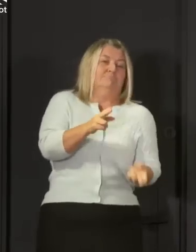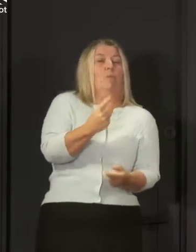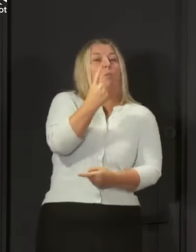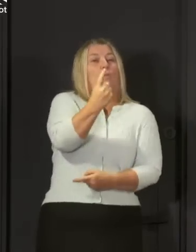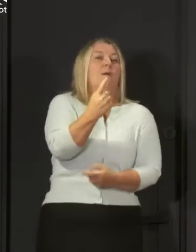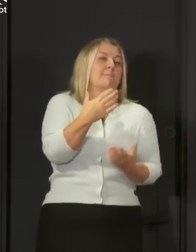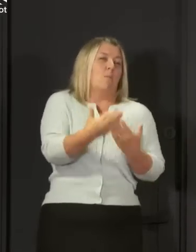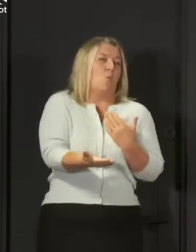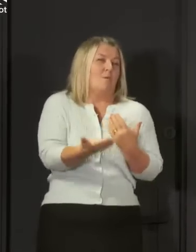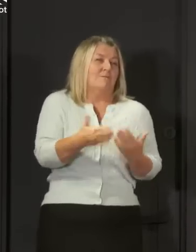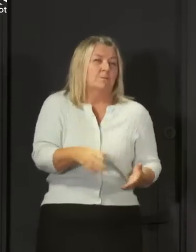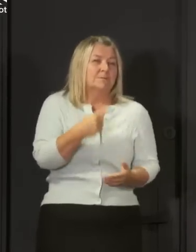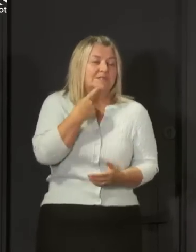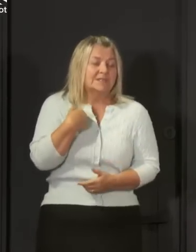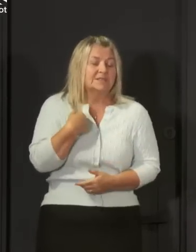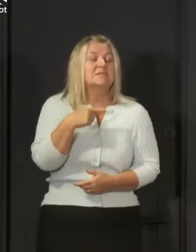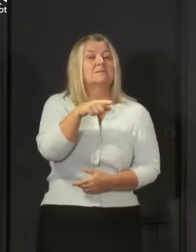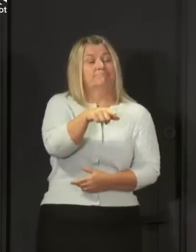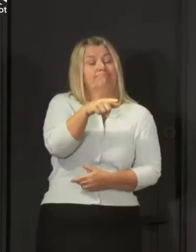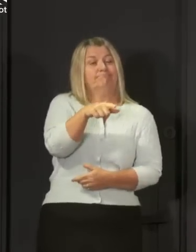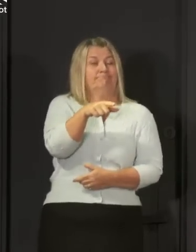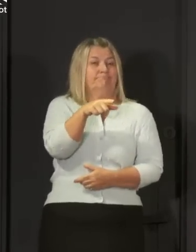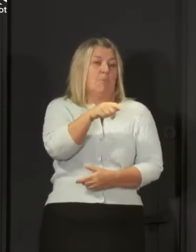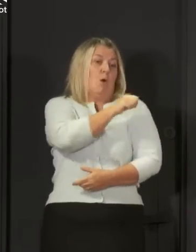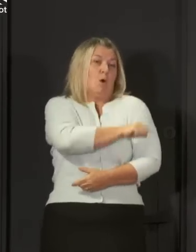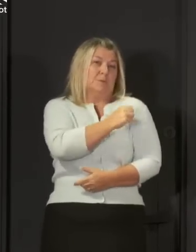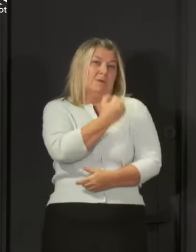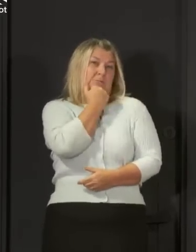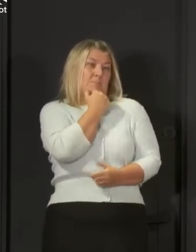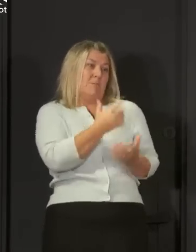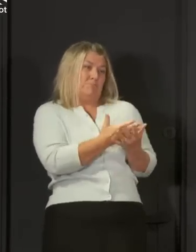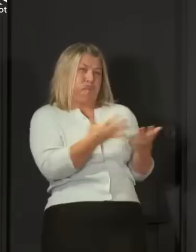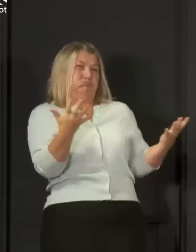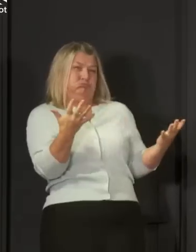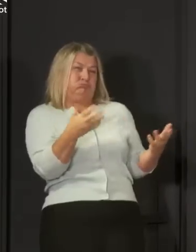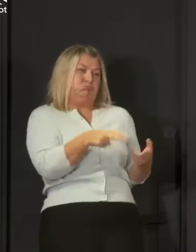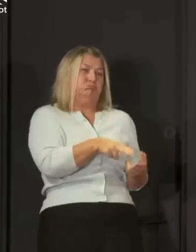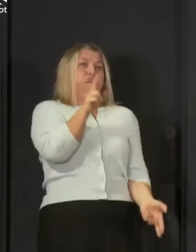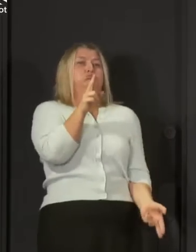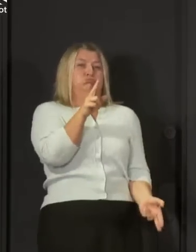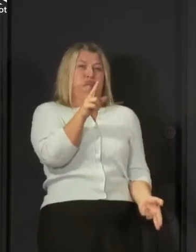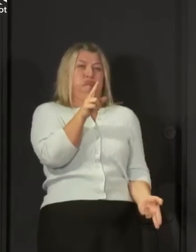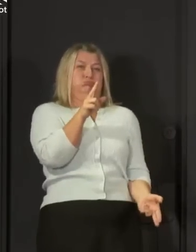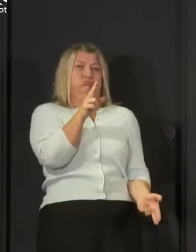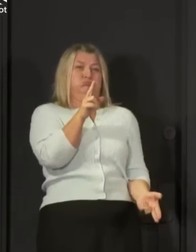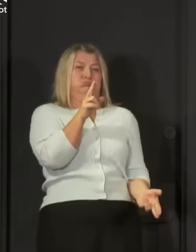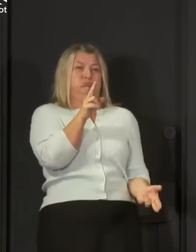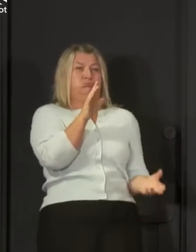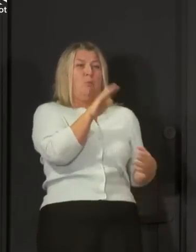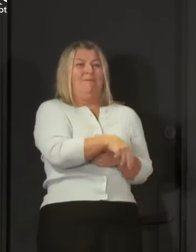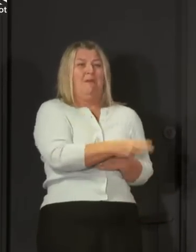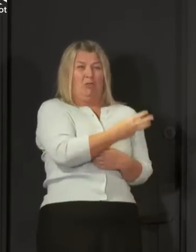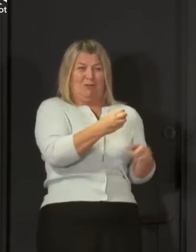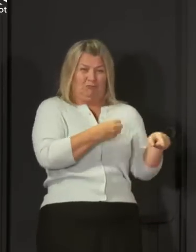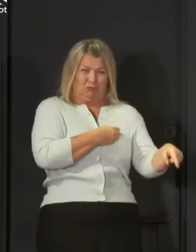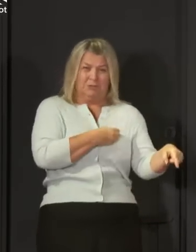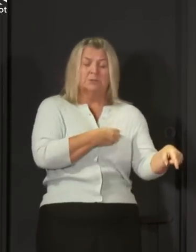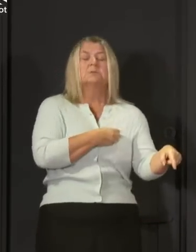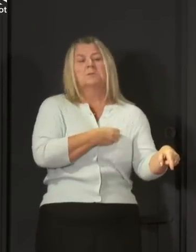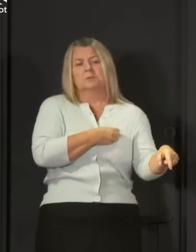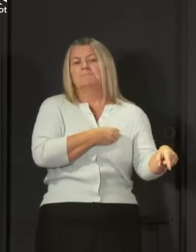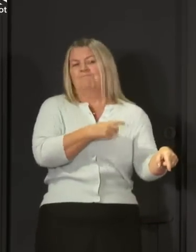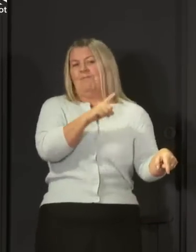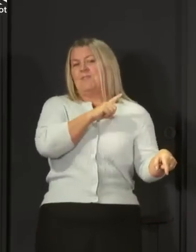is important to stress, in light of particularly the hospital number that I've just given you there, that rising hospital admissions was a factor in